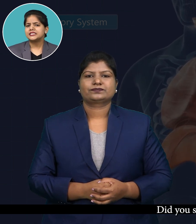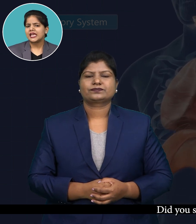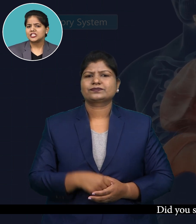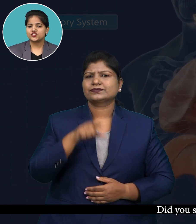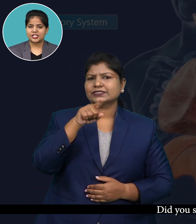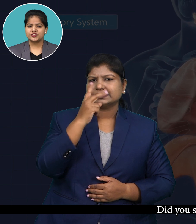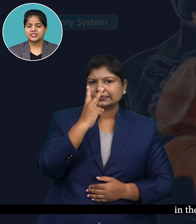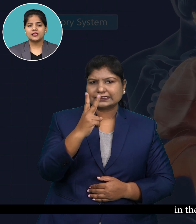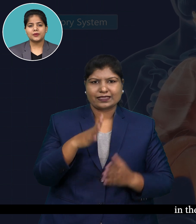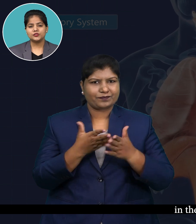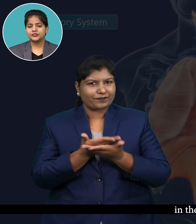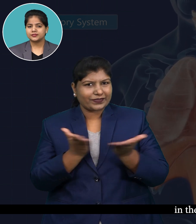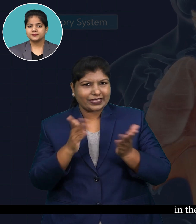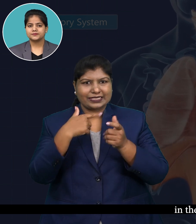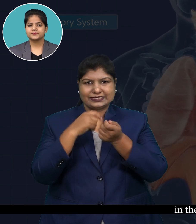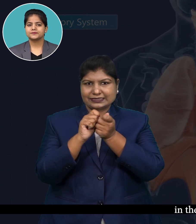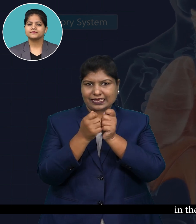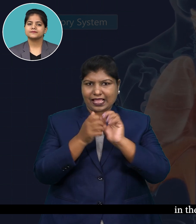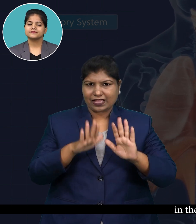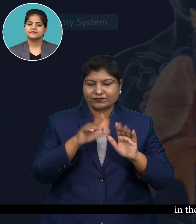Did you see any changes in the balloons?